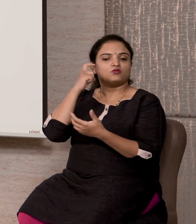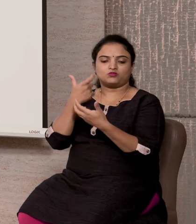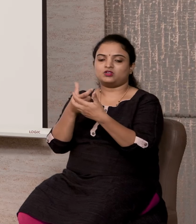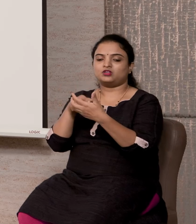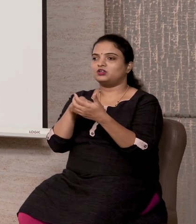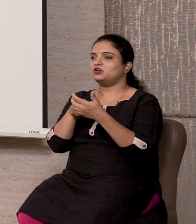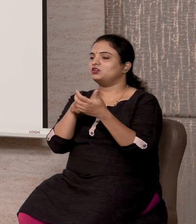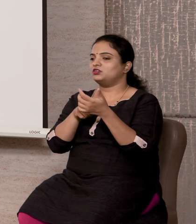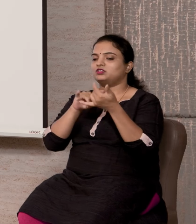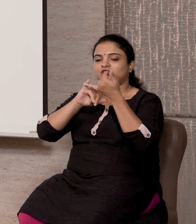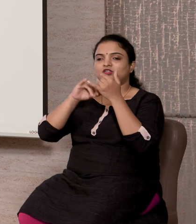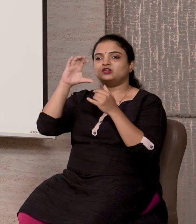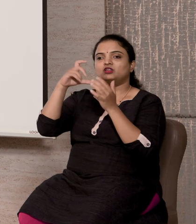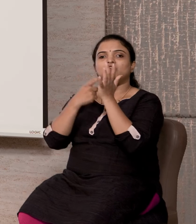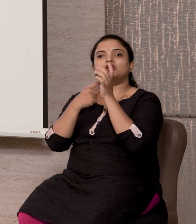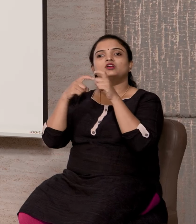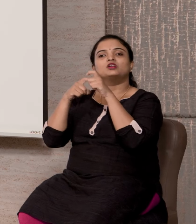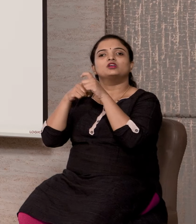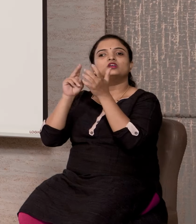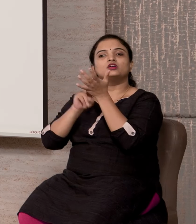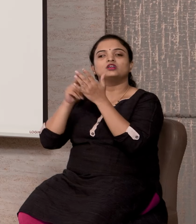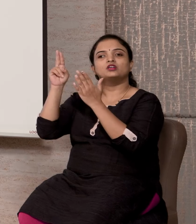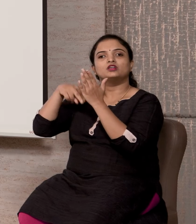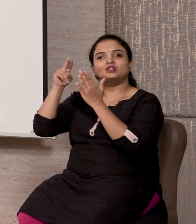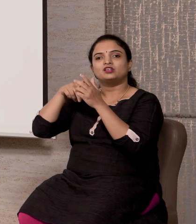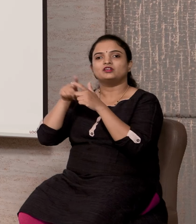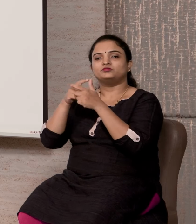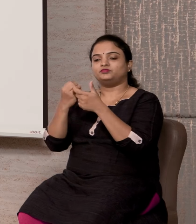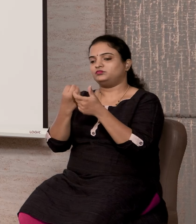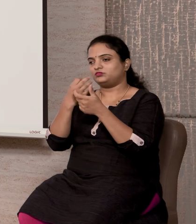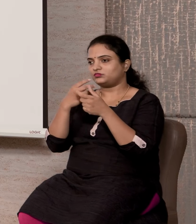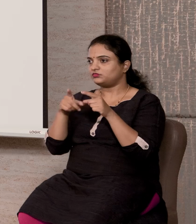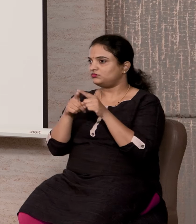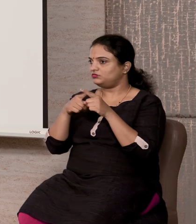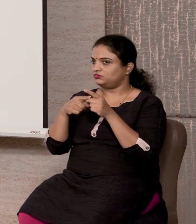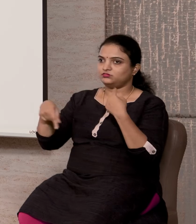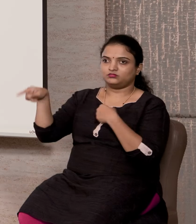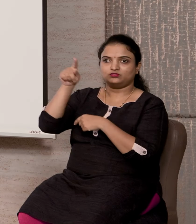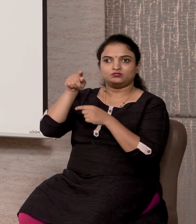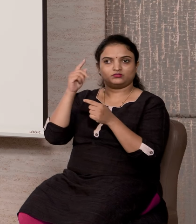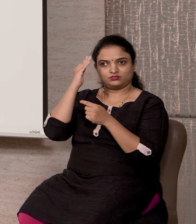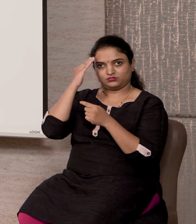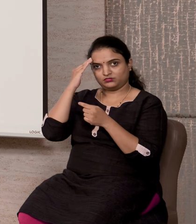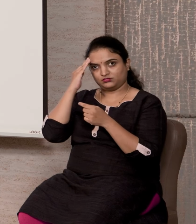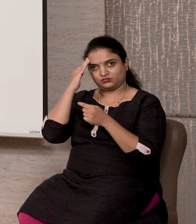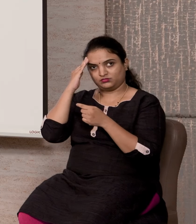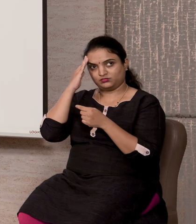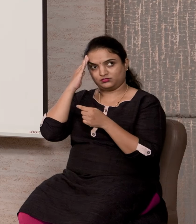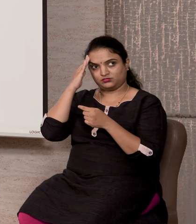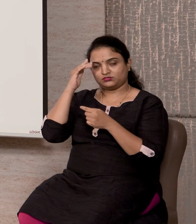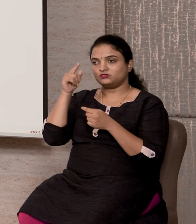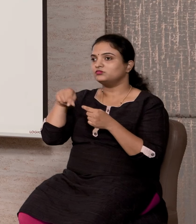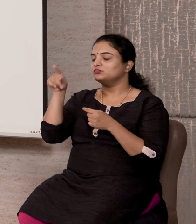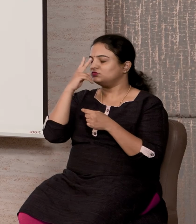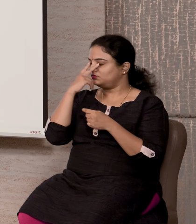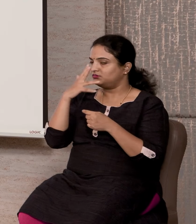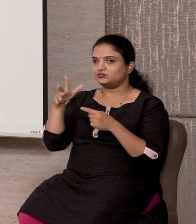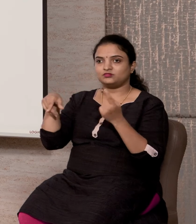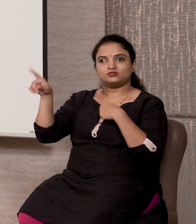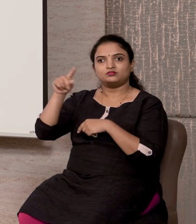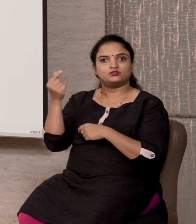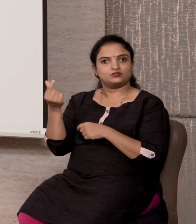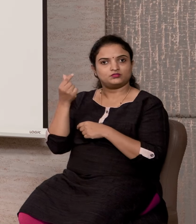of cost, right? But still, any guesses how many percentage of visually impaired users use a